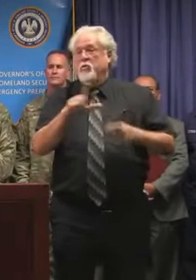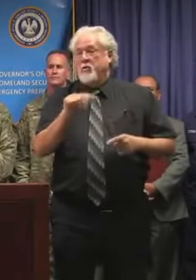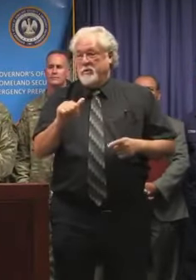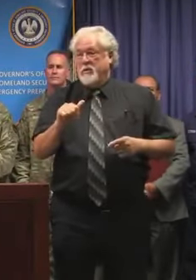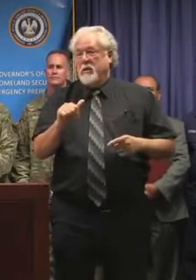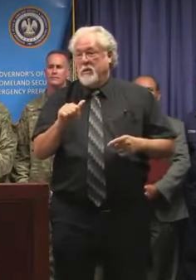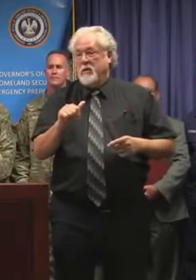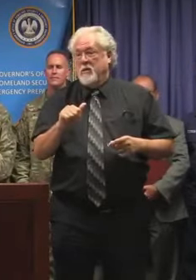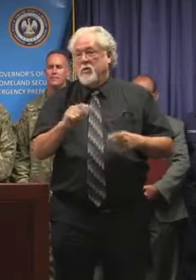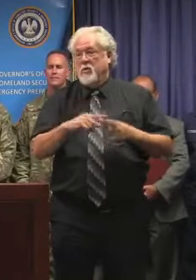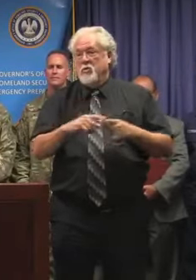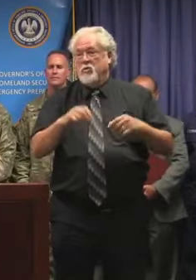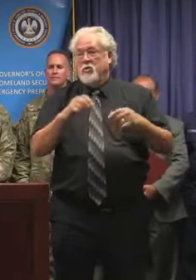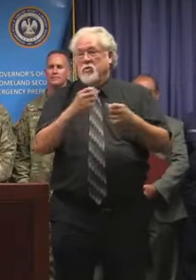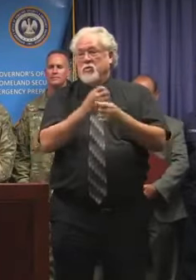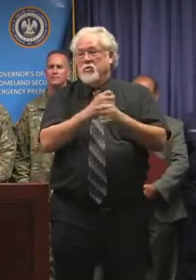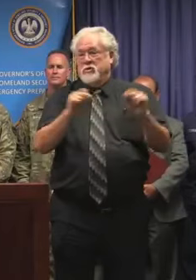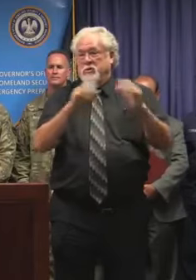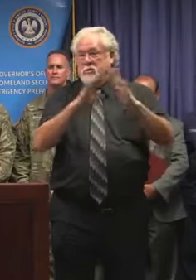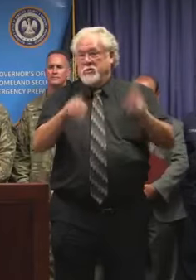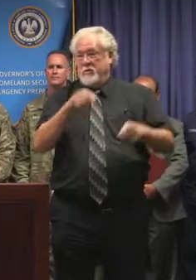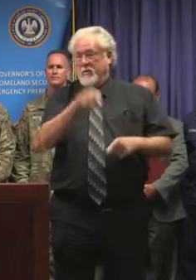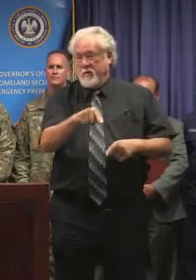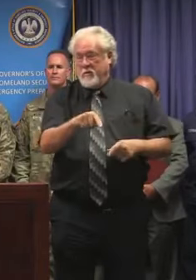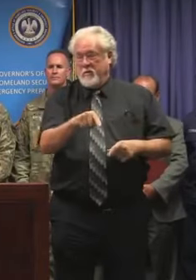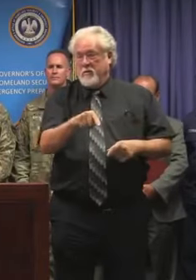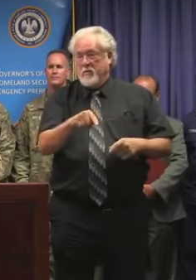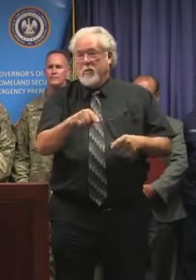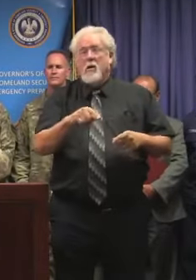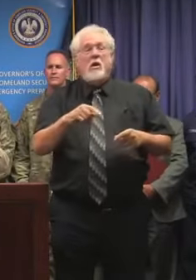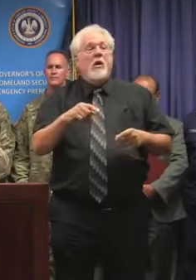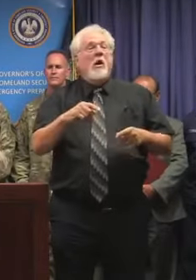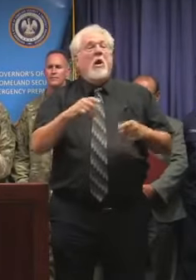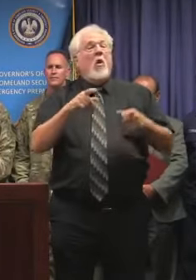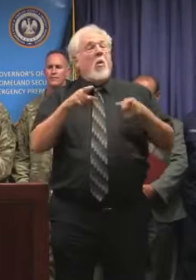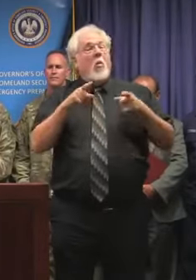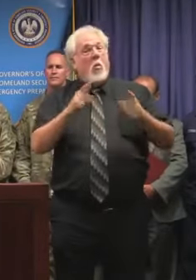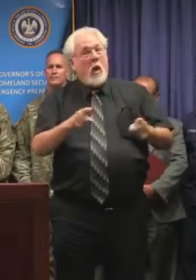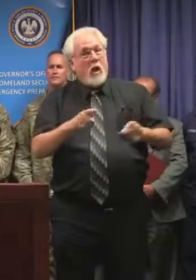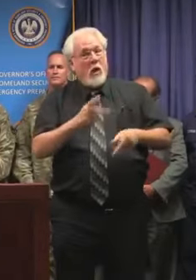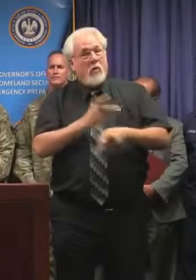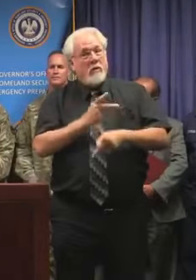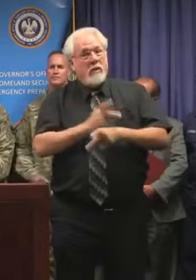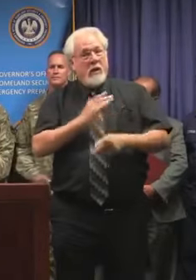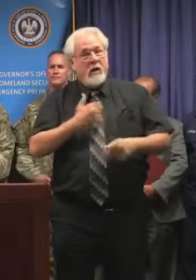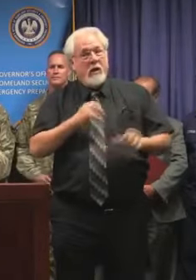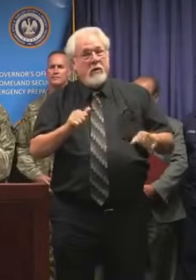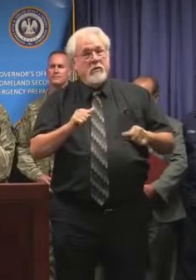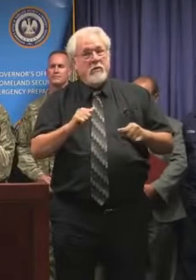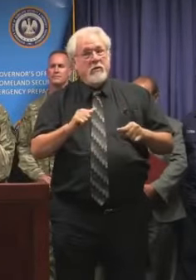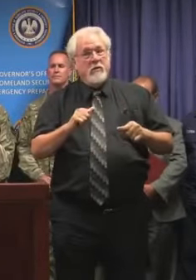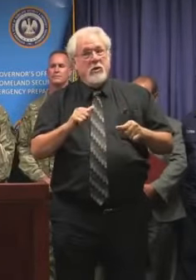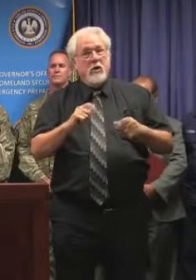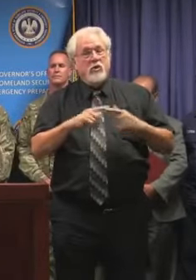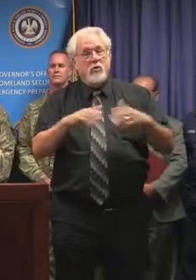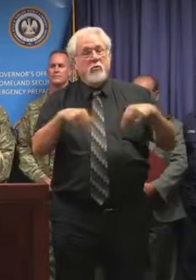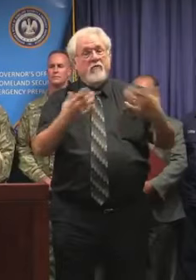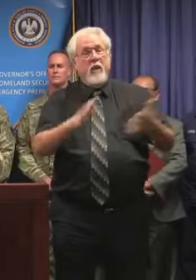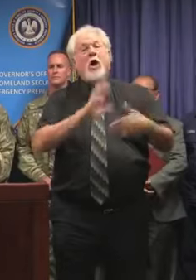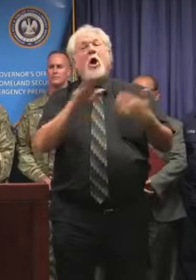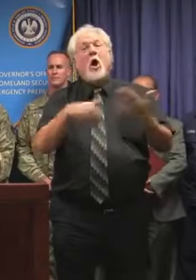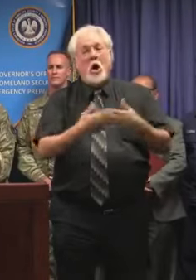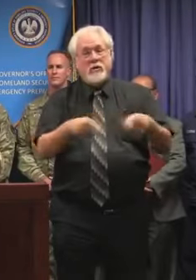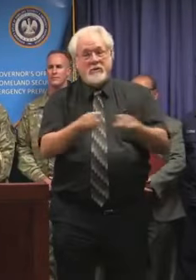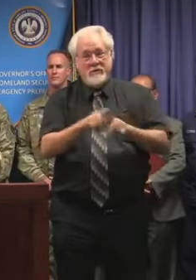Louisiana to shelter them as we need to, while retaining our capacity moving forward to provide all of those